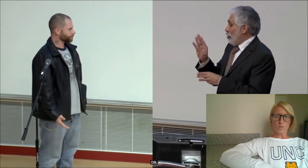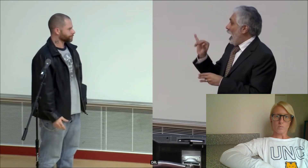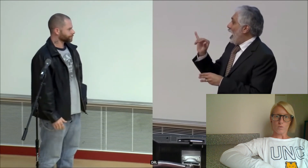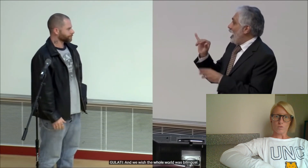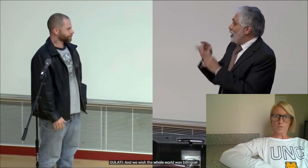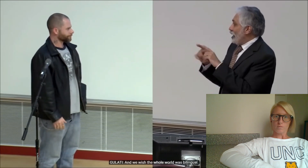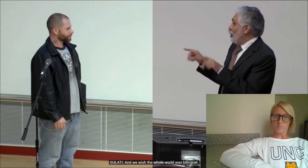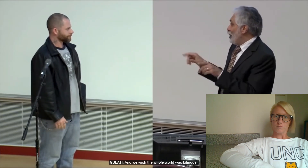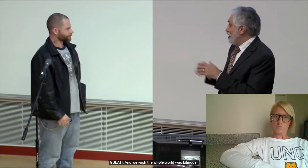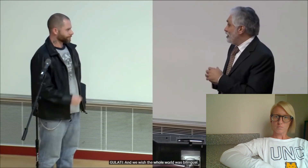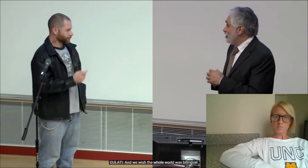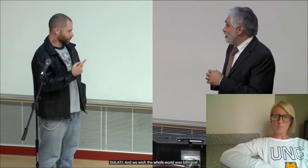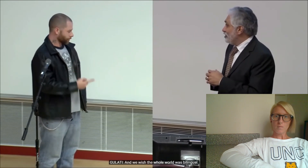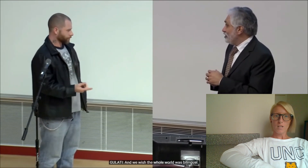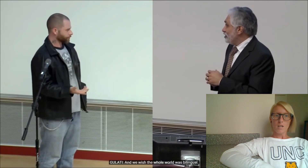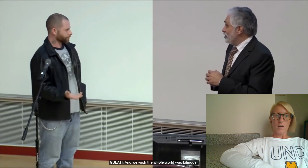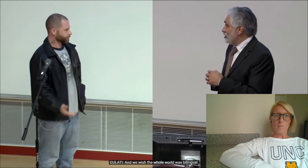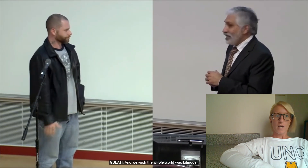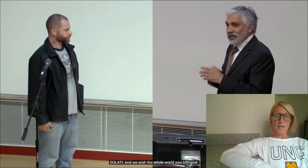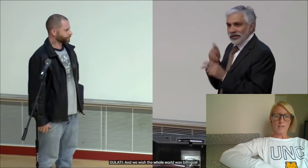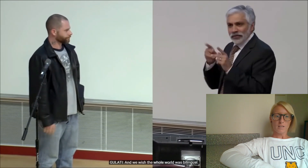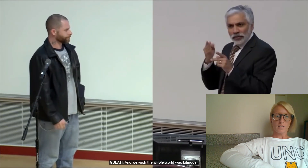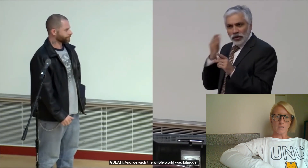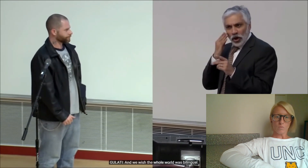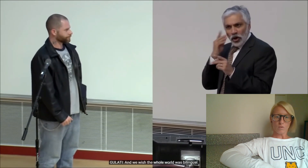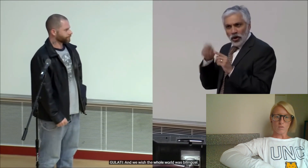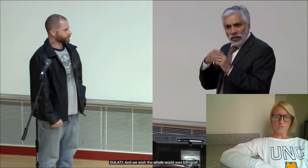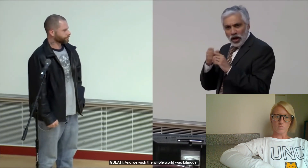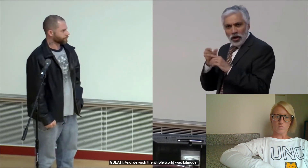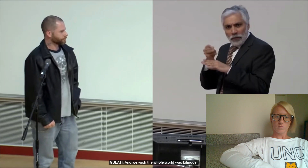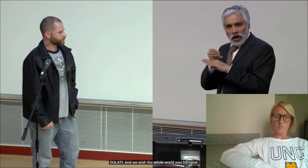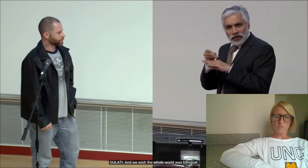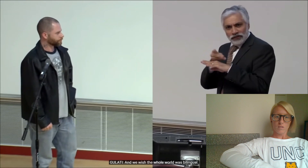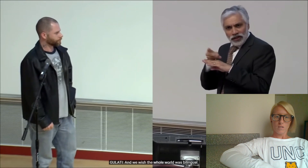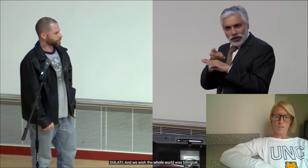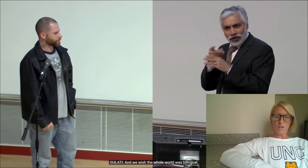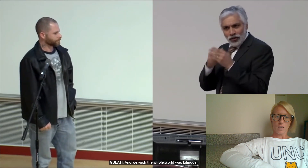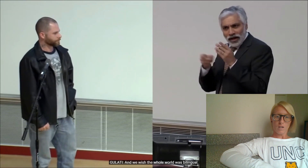more national exposure. And we wish the whole world was bilingual.